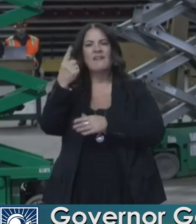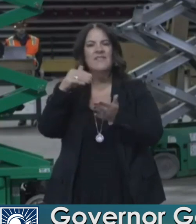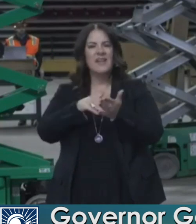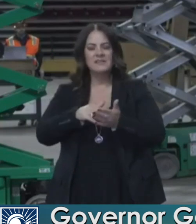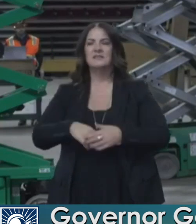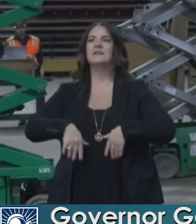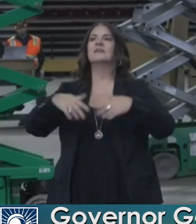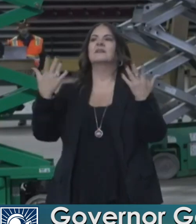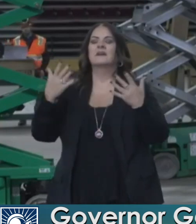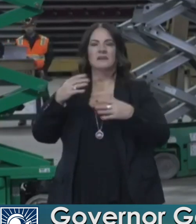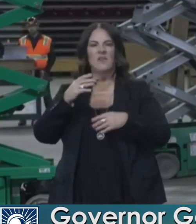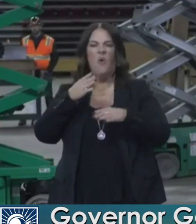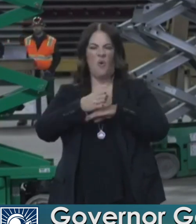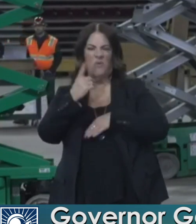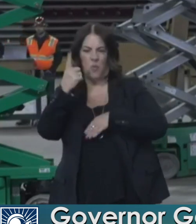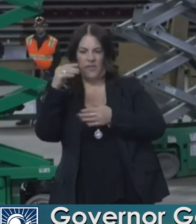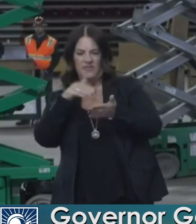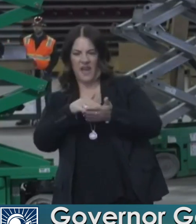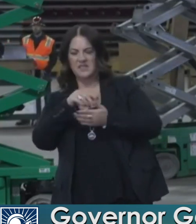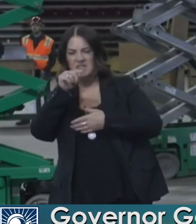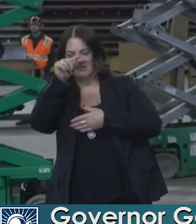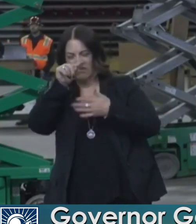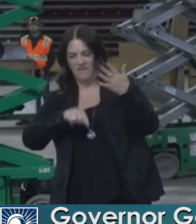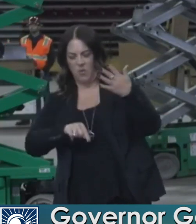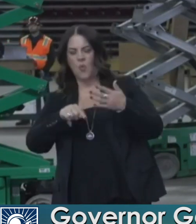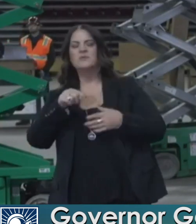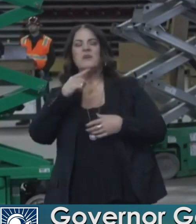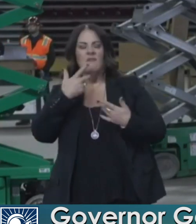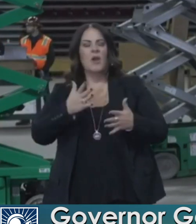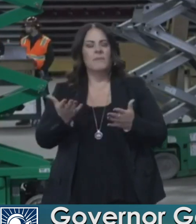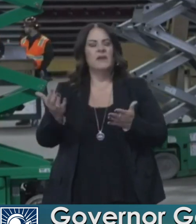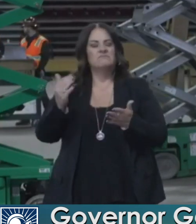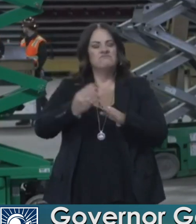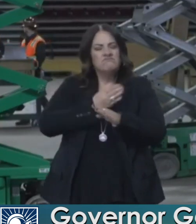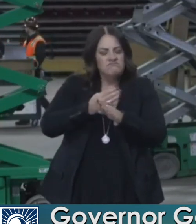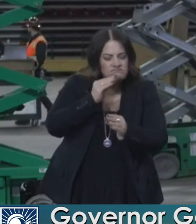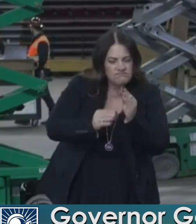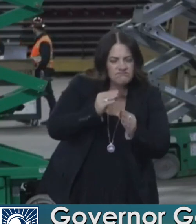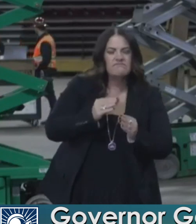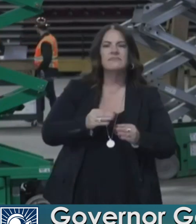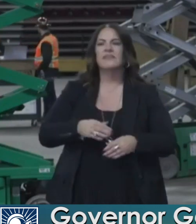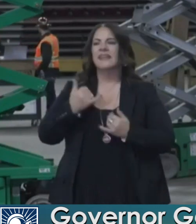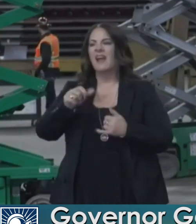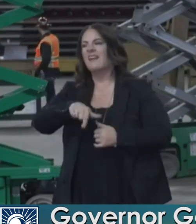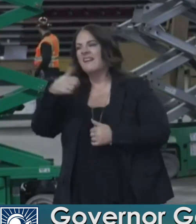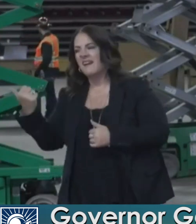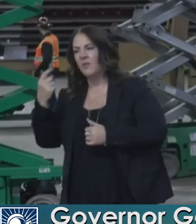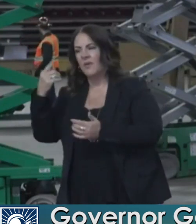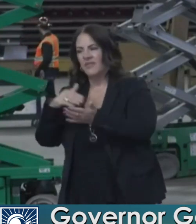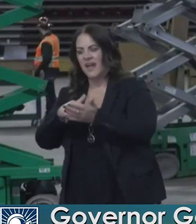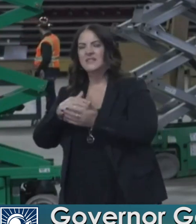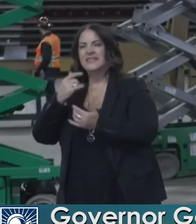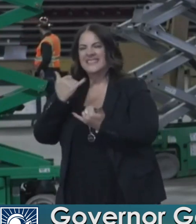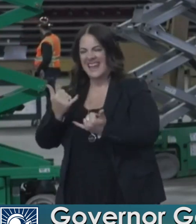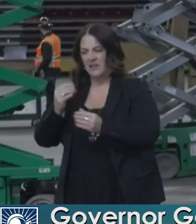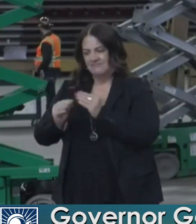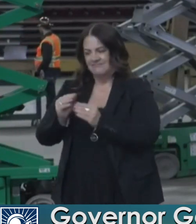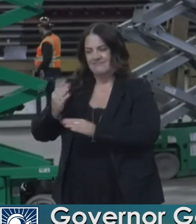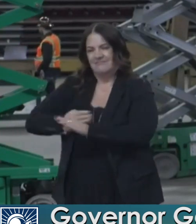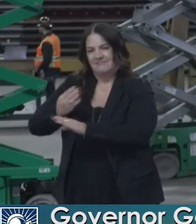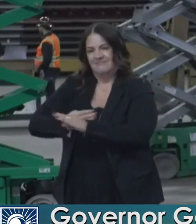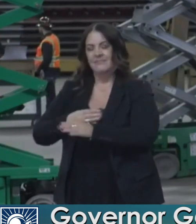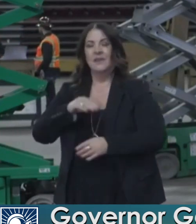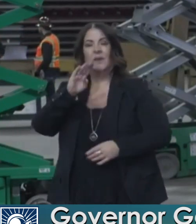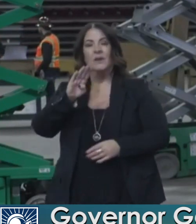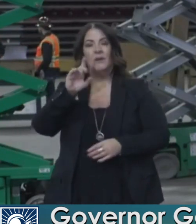1,000 now that have been refurbished. We've got another 1,000 or so that are currently being refurbished. We were down at Bloom Energy